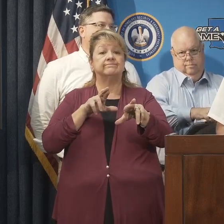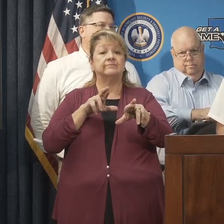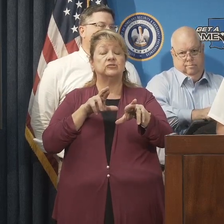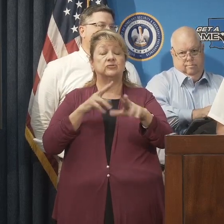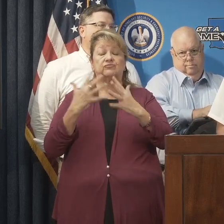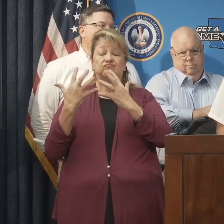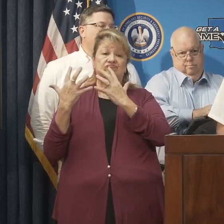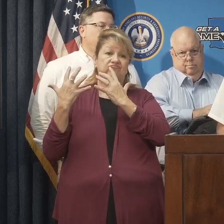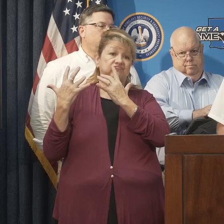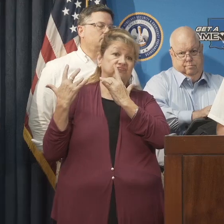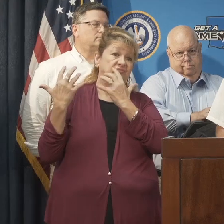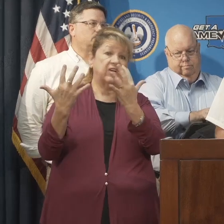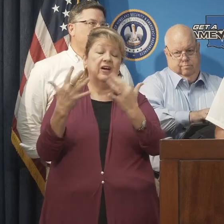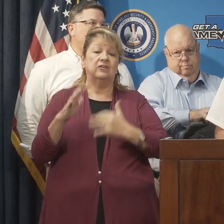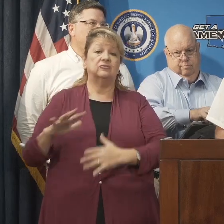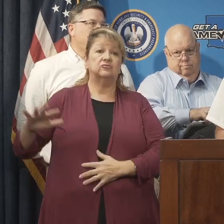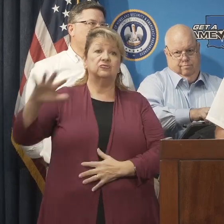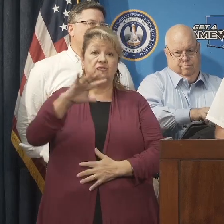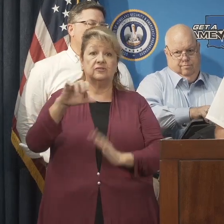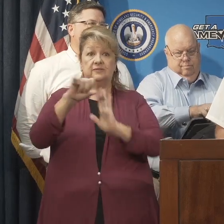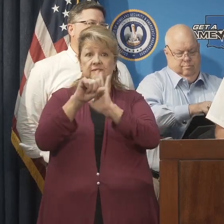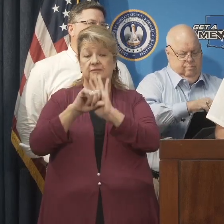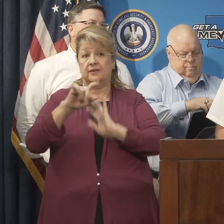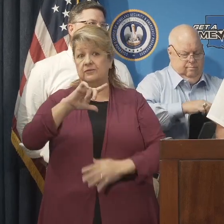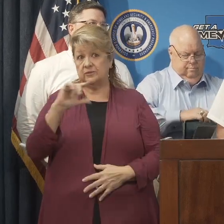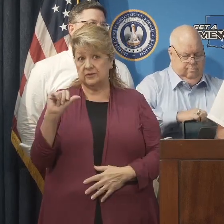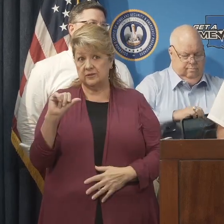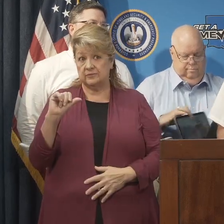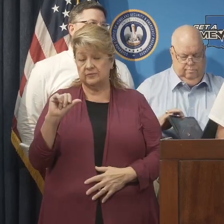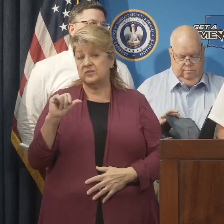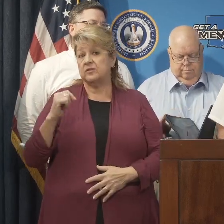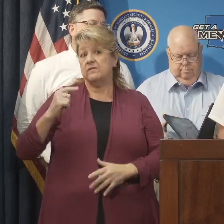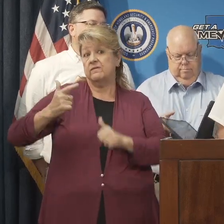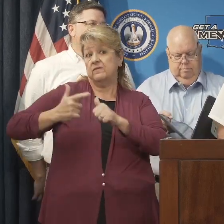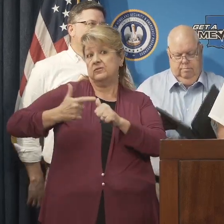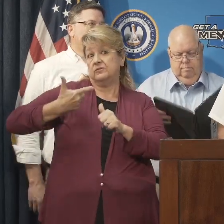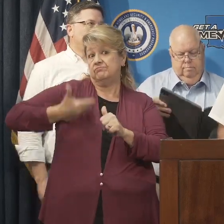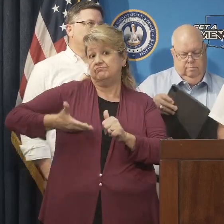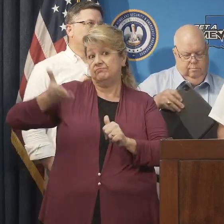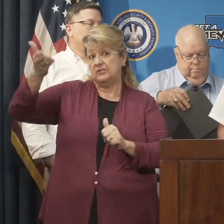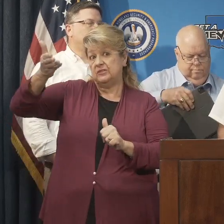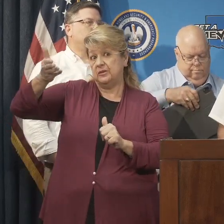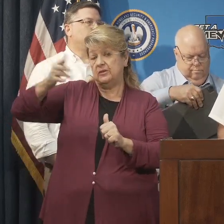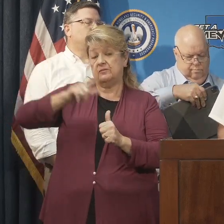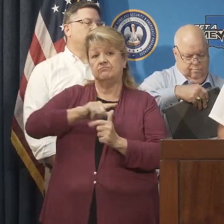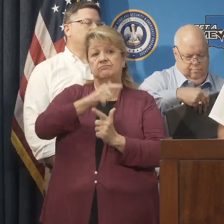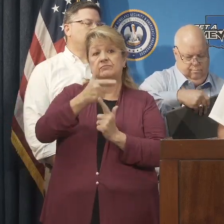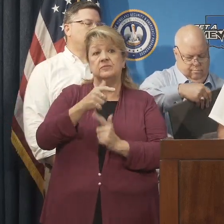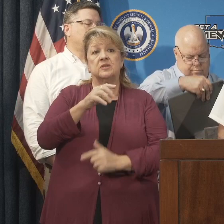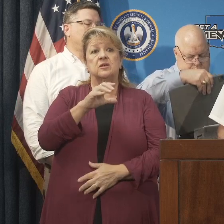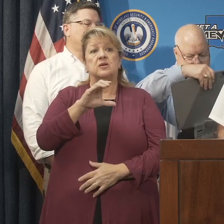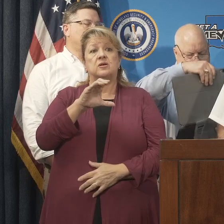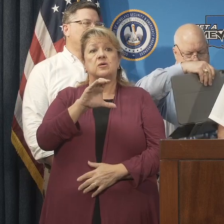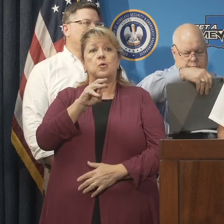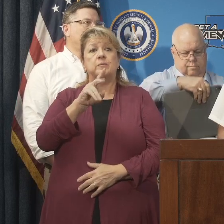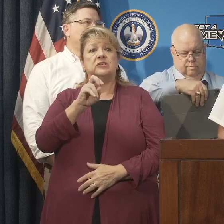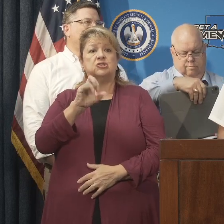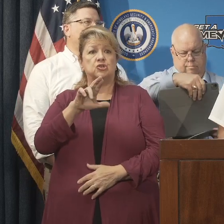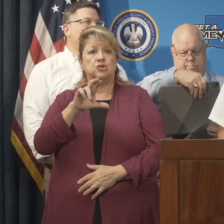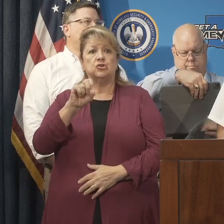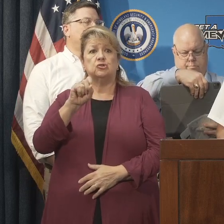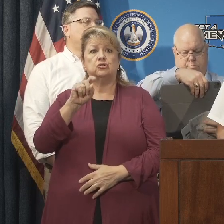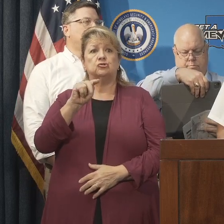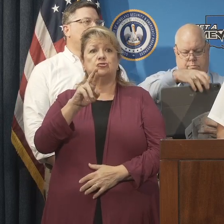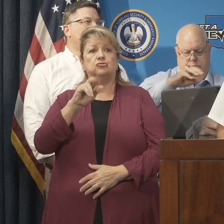seeing across the state of Louisiana. I'm going to speak. I will then be followed by Commissioner Strain of the Department of Ag and